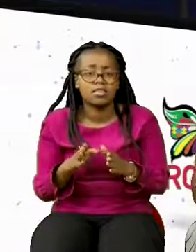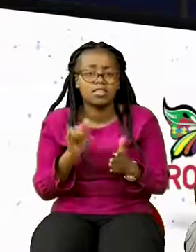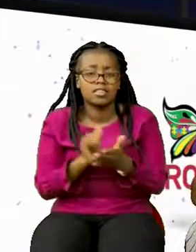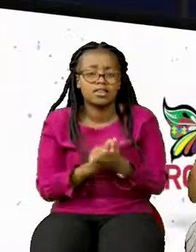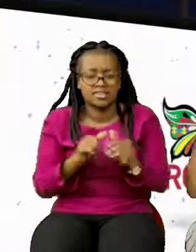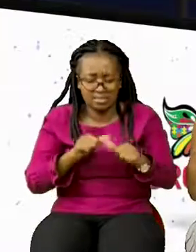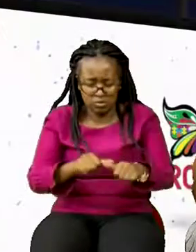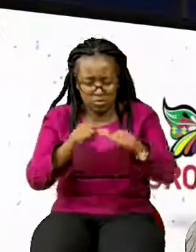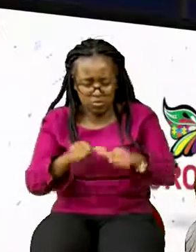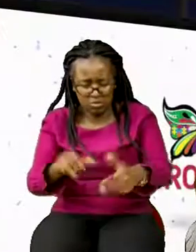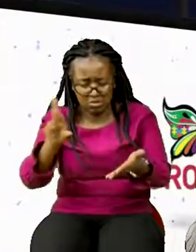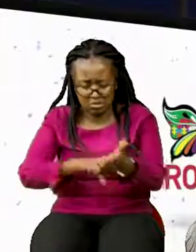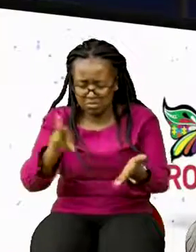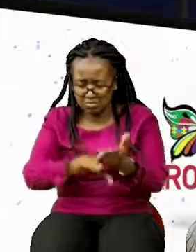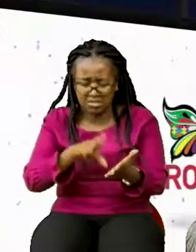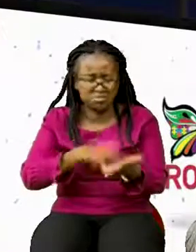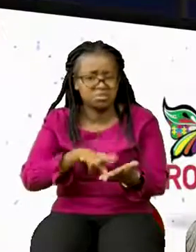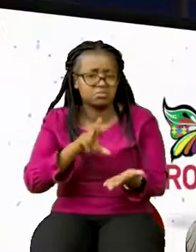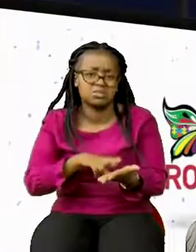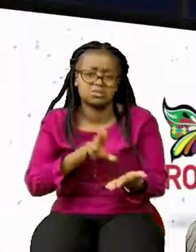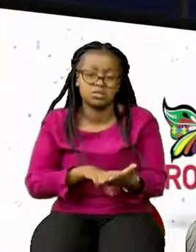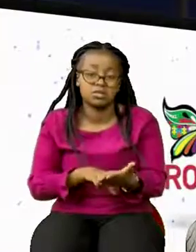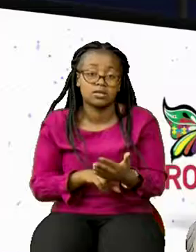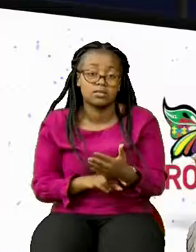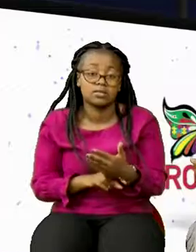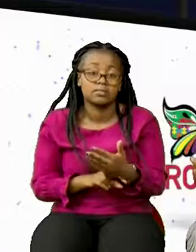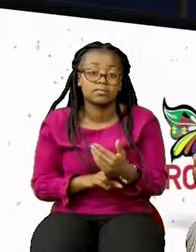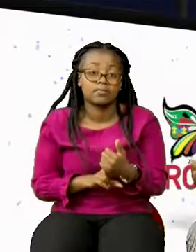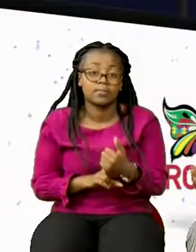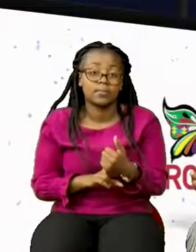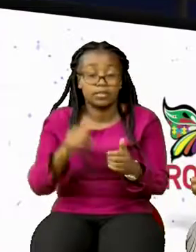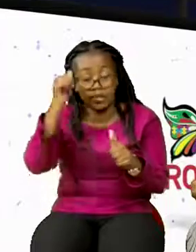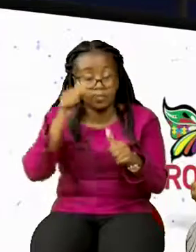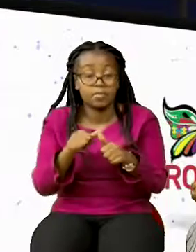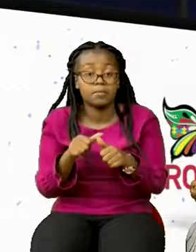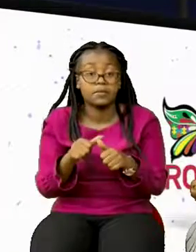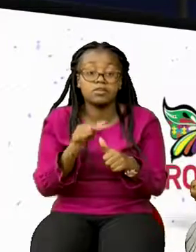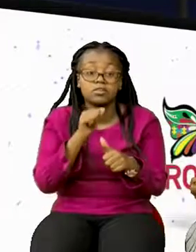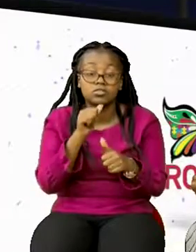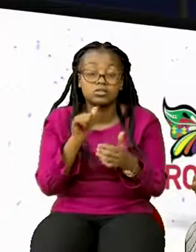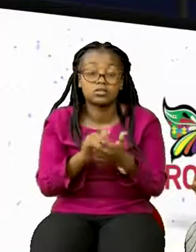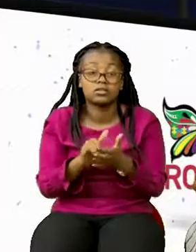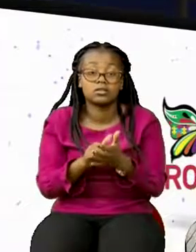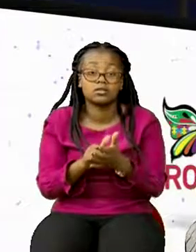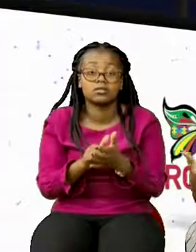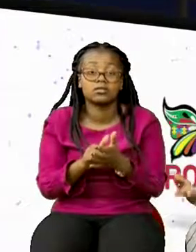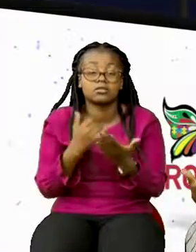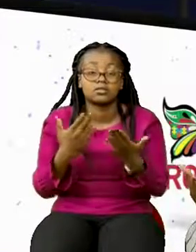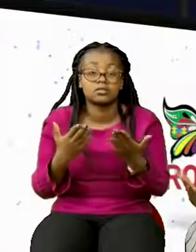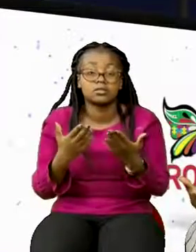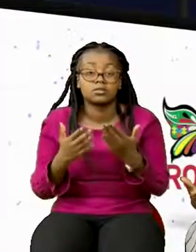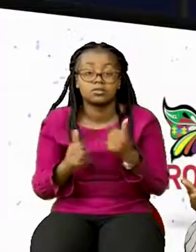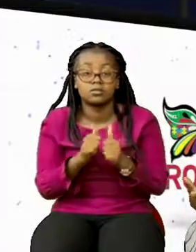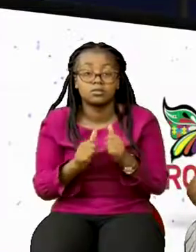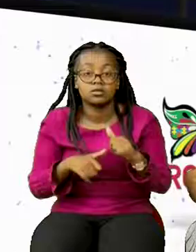is continuous and open, and it's happening over and over and over again, remember, it is not that it's something that you